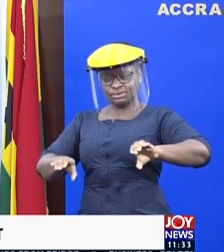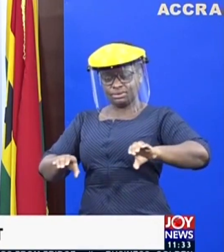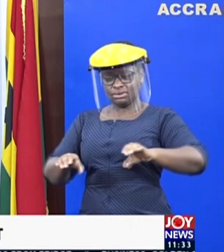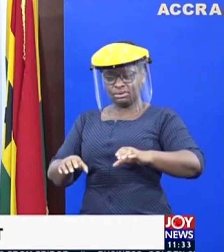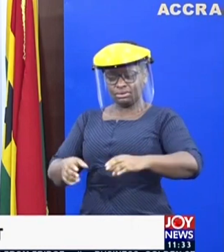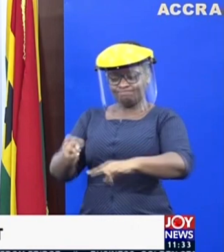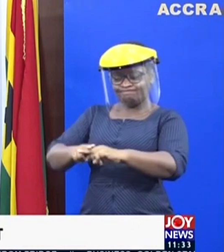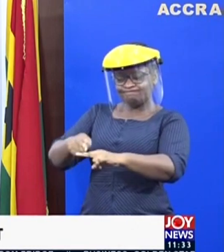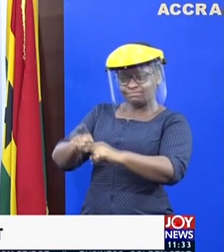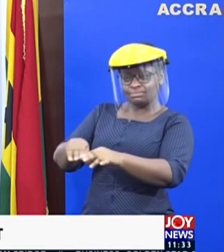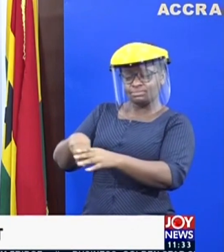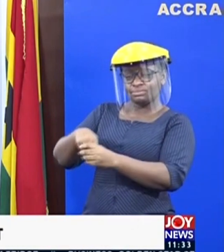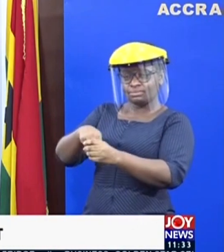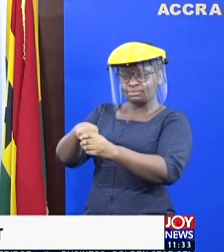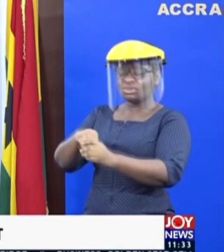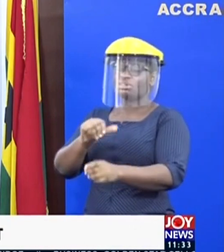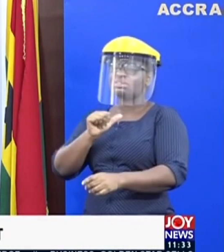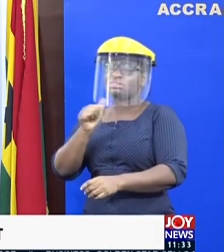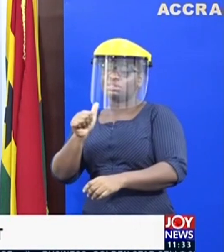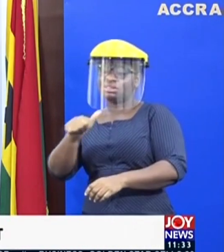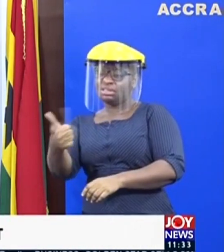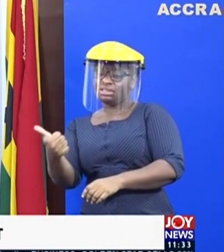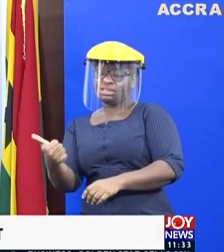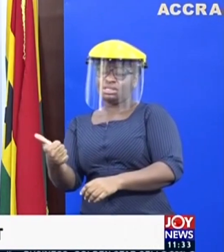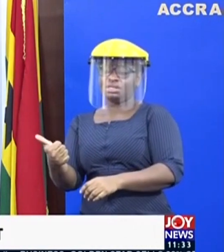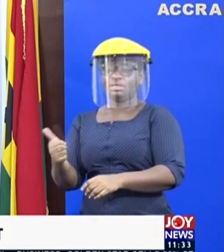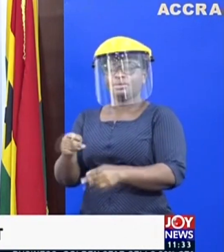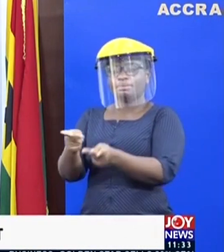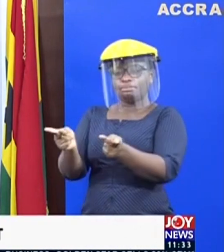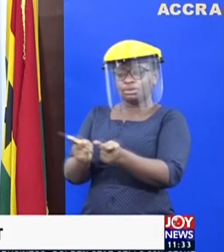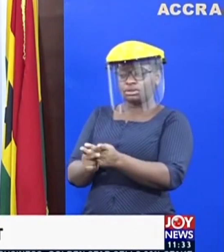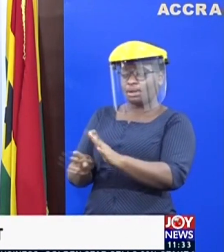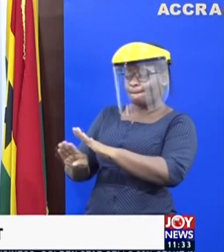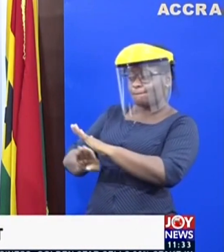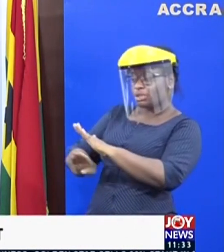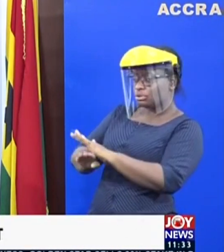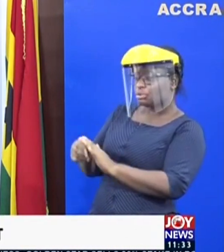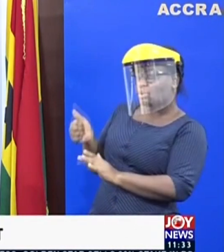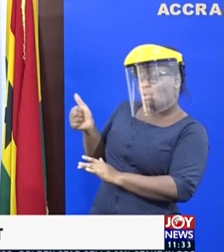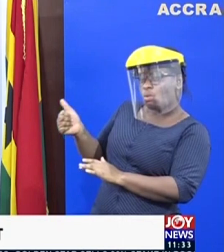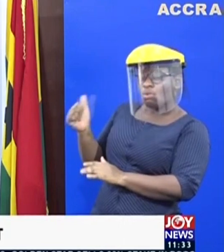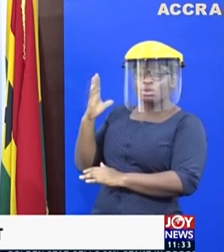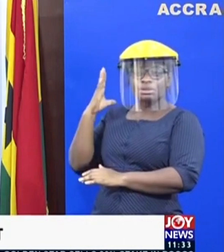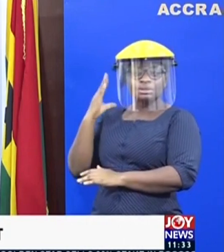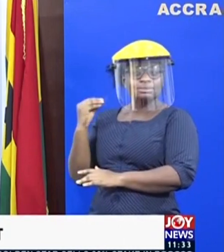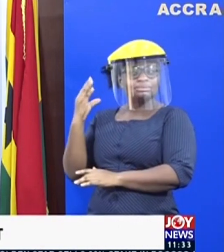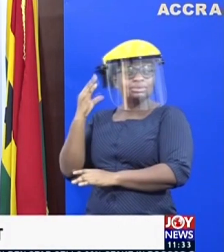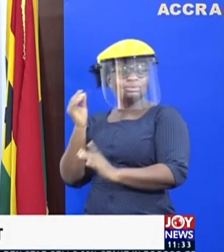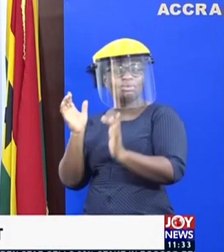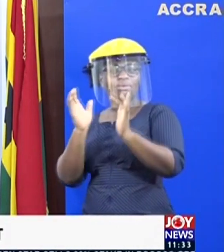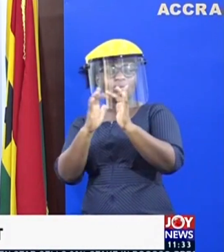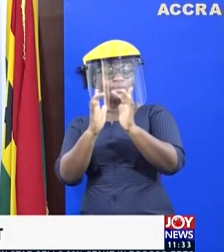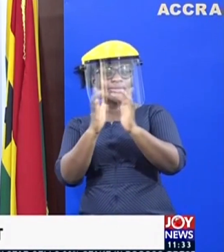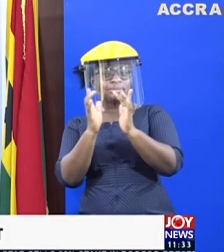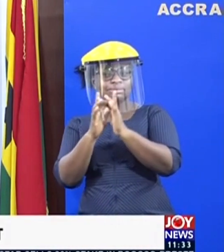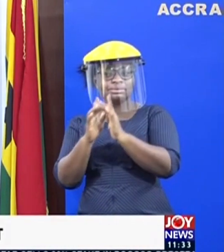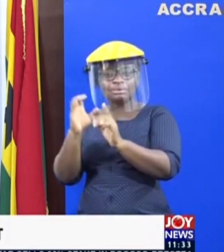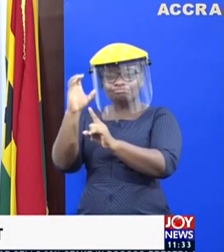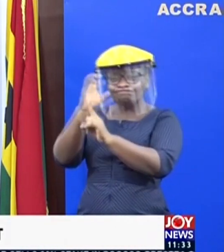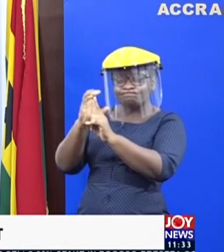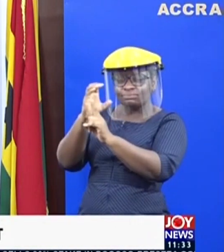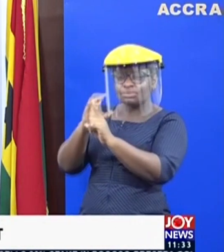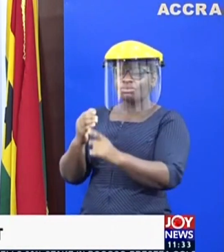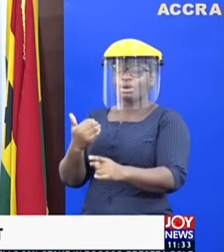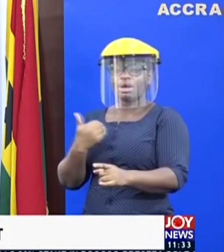car is not like in other places. And based on our own experience in all our contact tracing we've been doing, we've